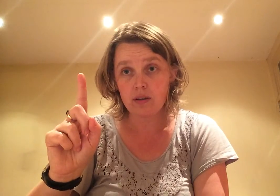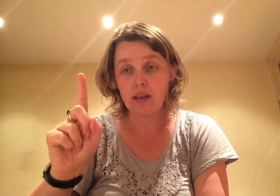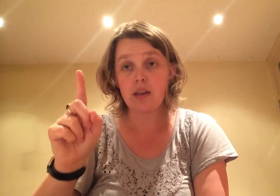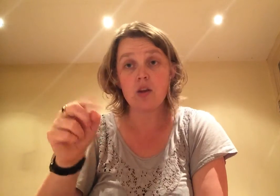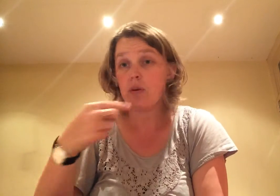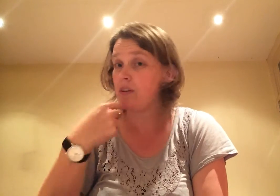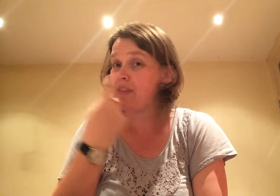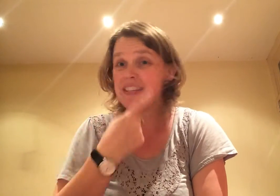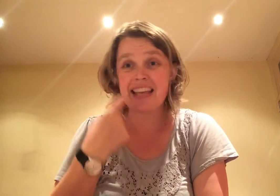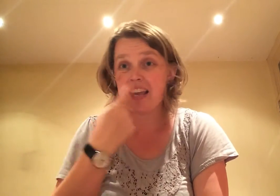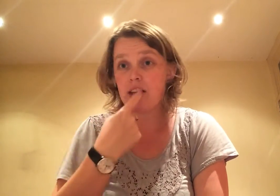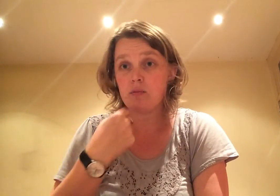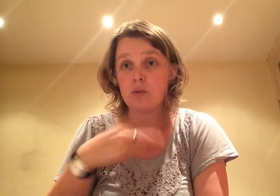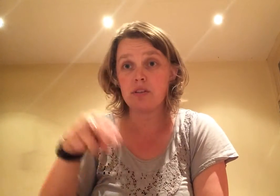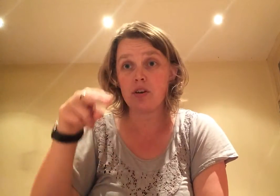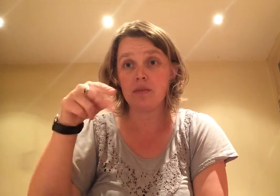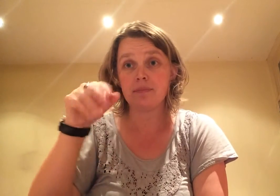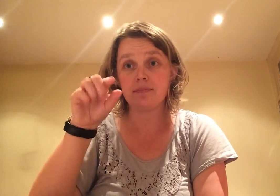Okay. We don't have to say it. We just go.